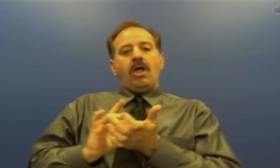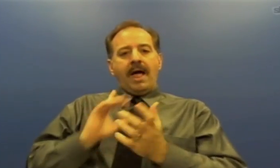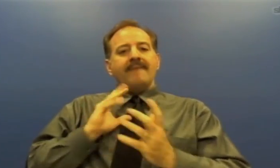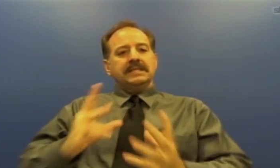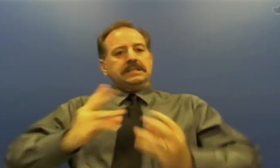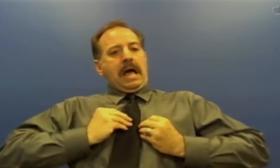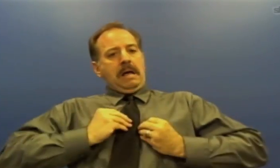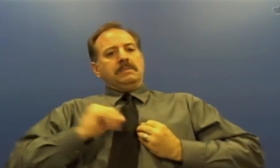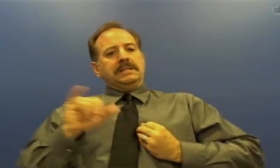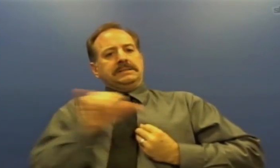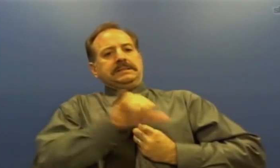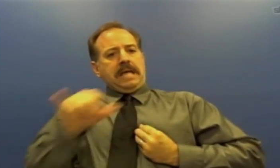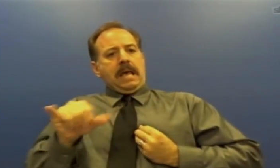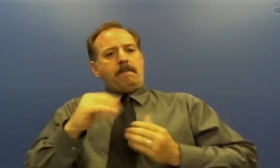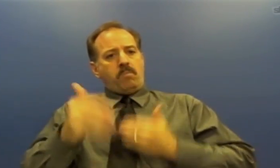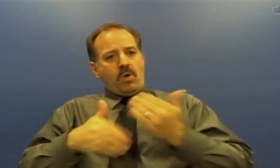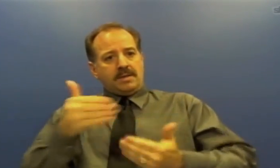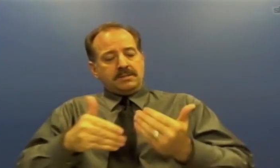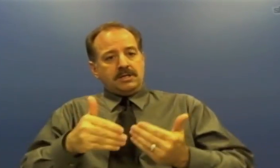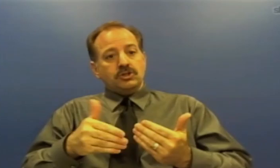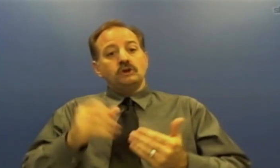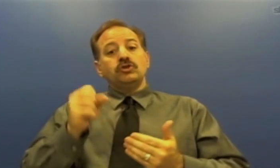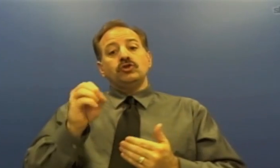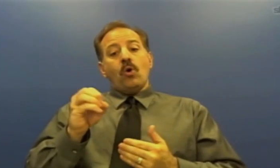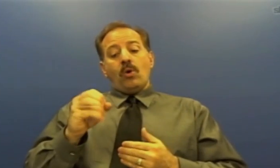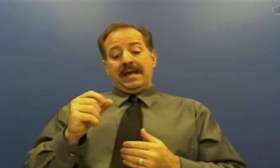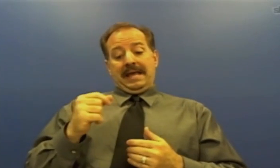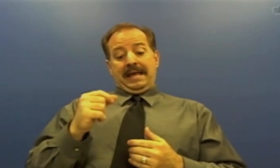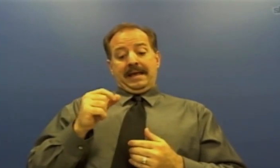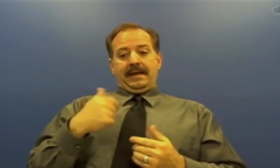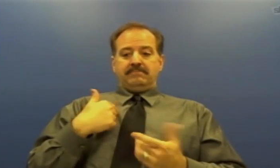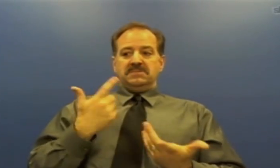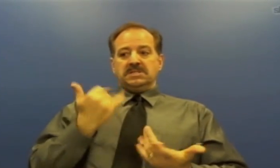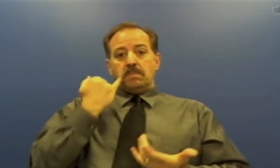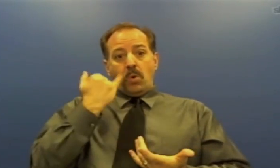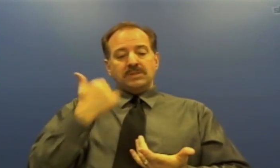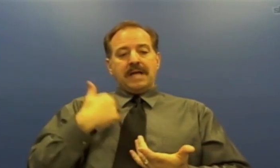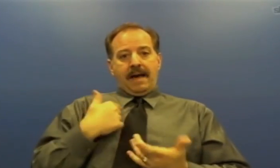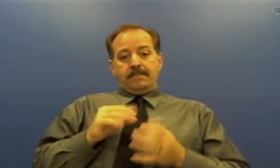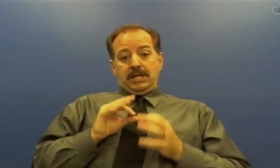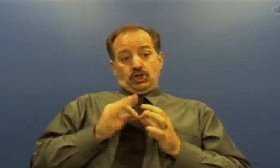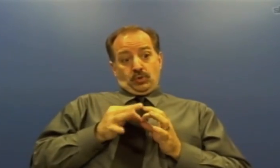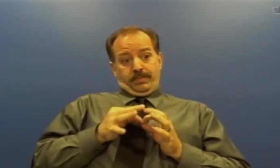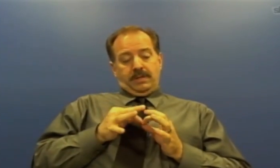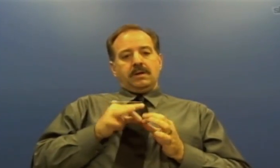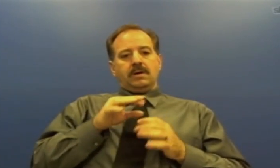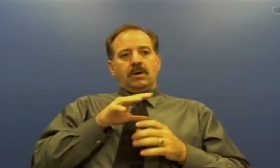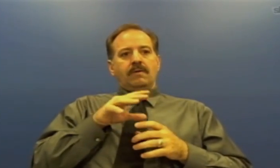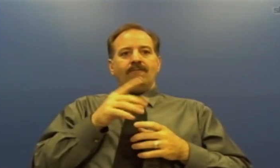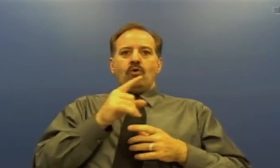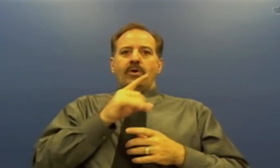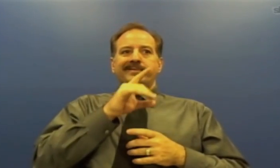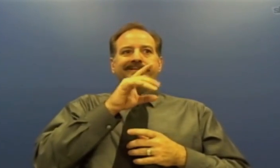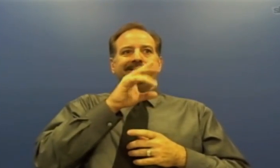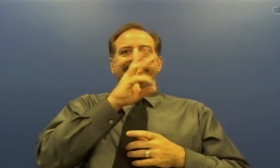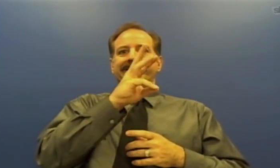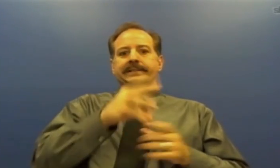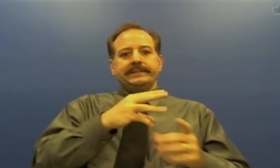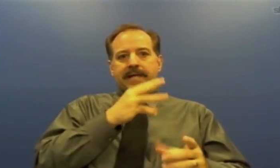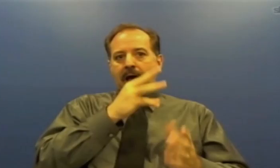have followed those same kinds of processes. So what that would mean is that if I'm an interpreter